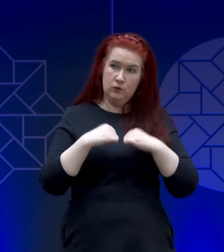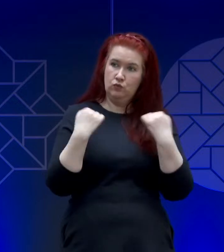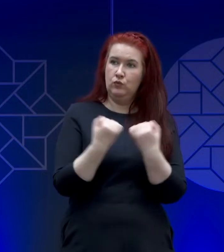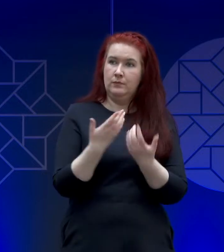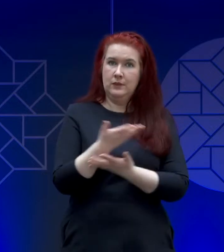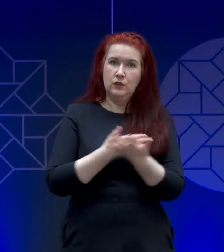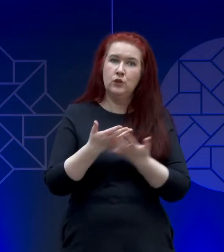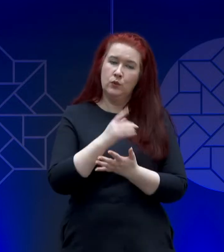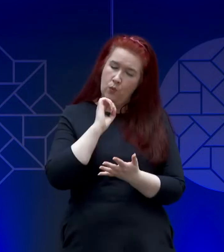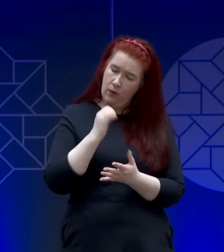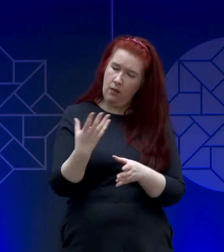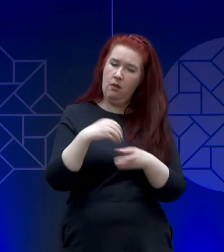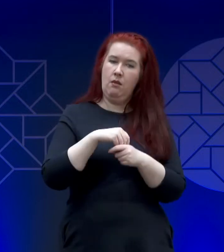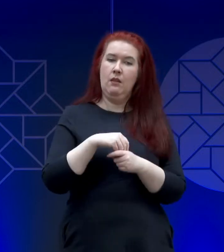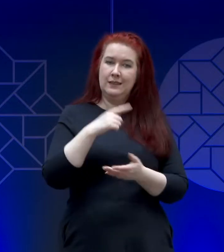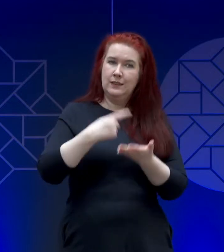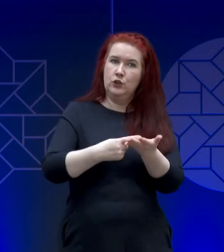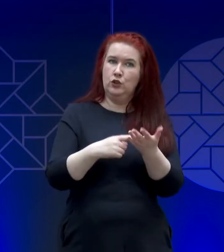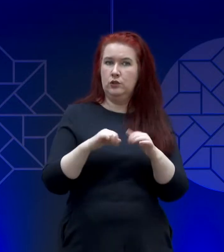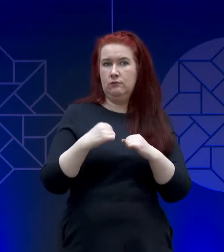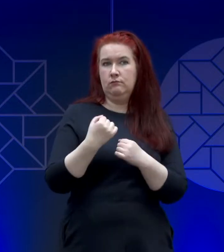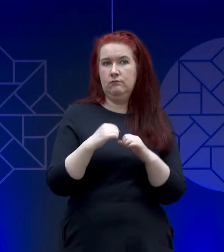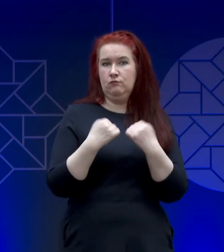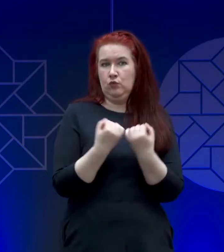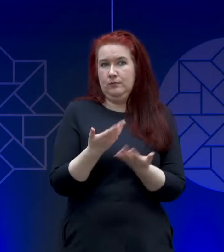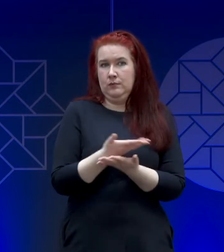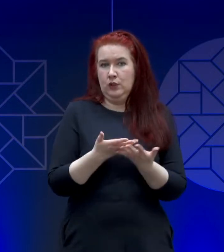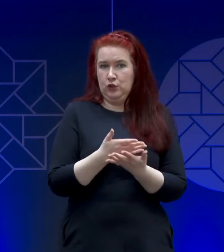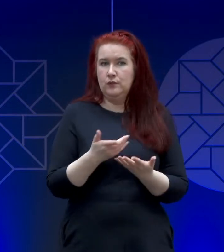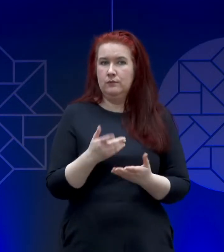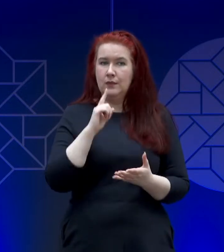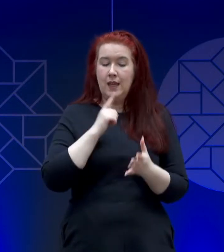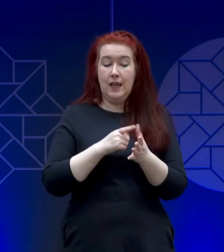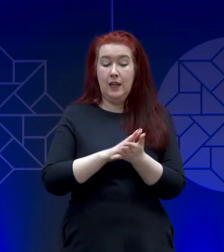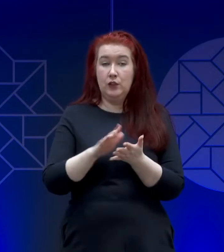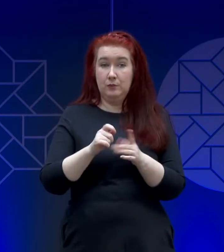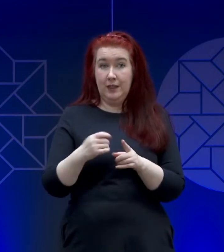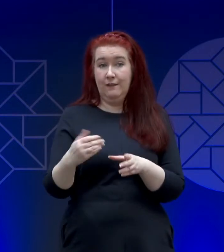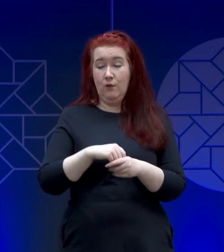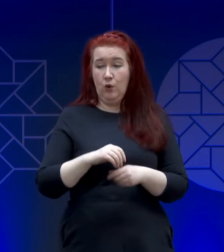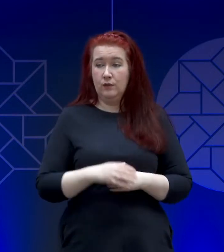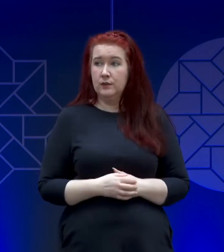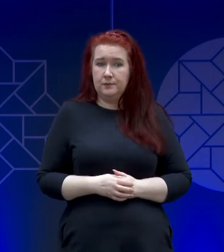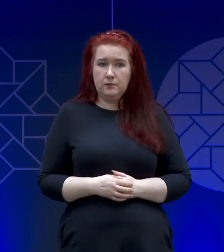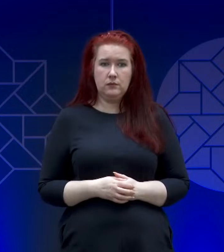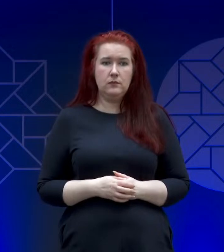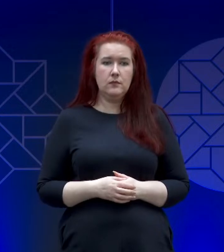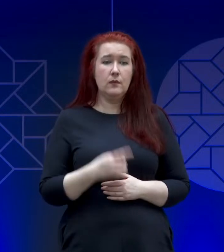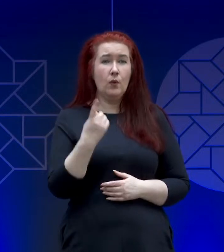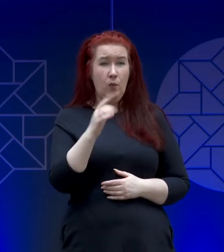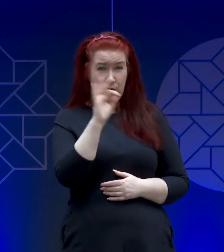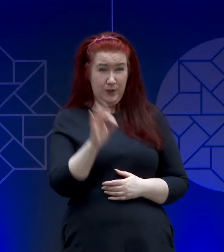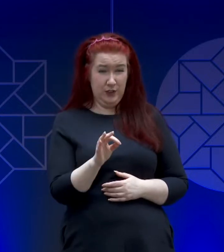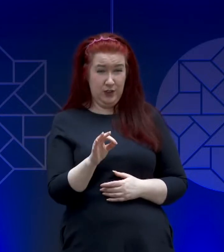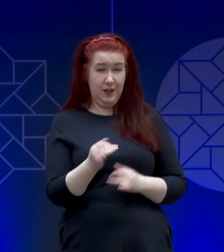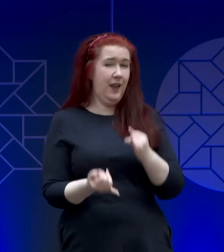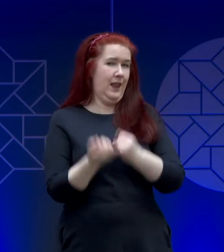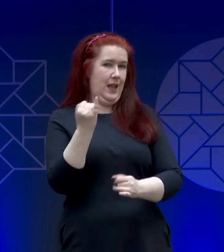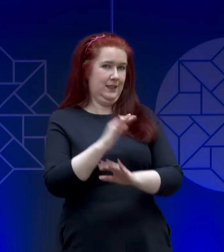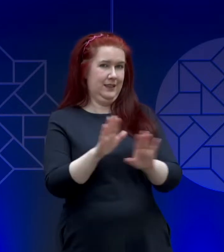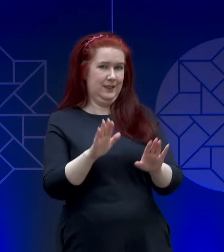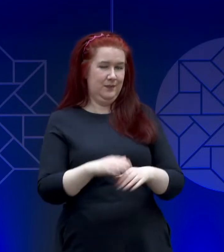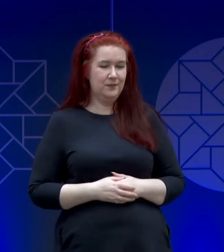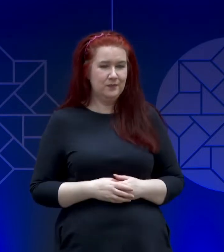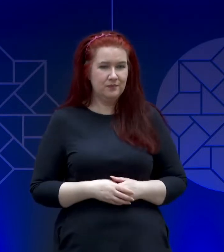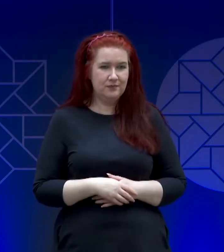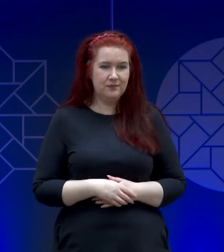create that sense of purpose, and the allied health professionals will be very much part of that. Now, I'll take this question from this gentleman at the very front, and then we'll call it a day